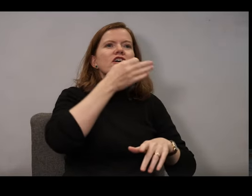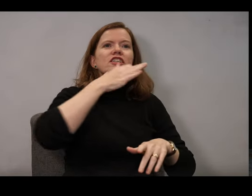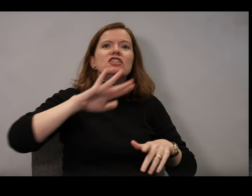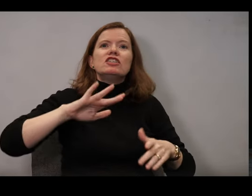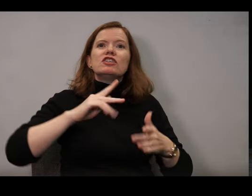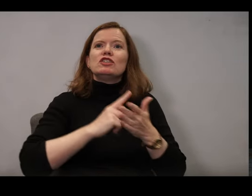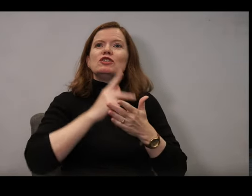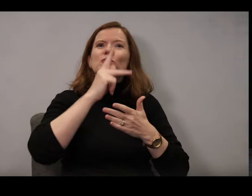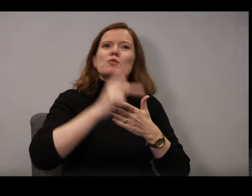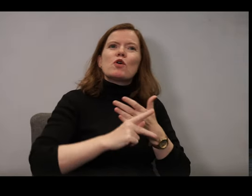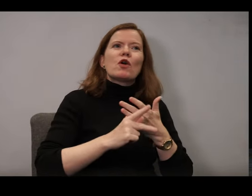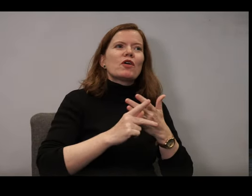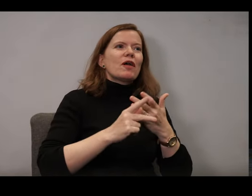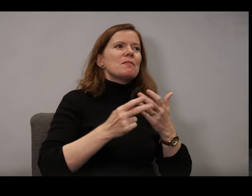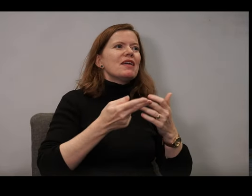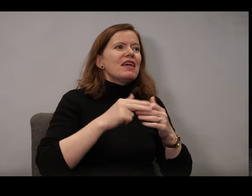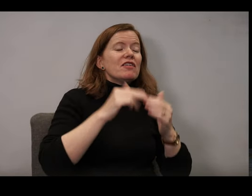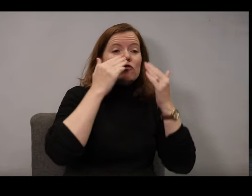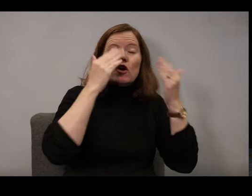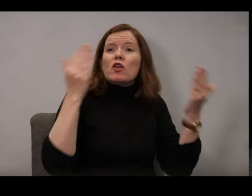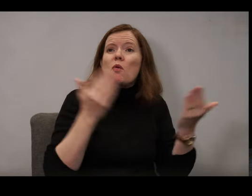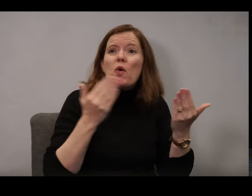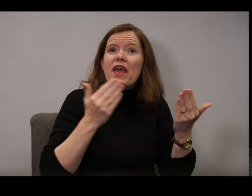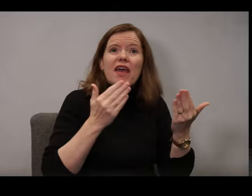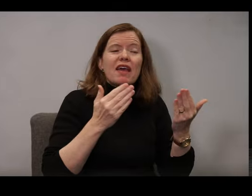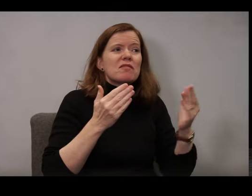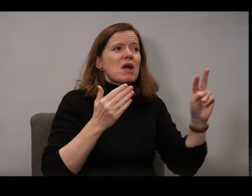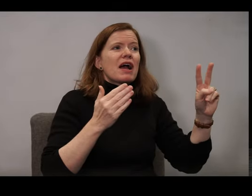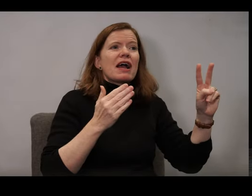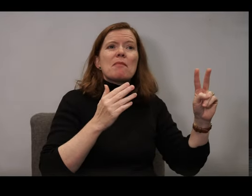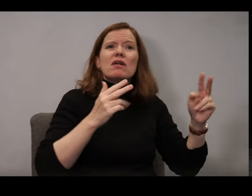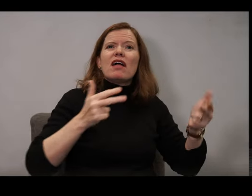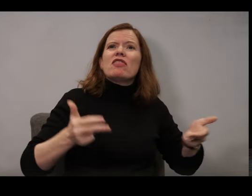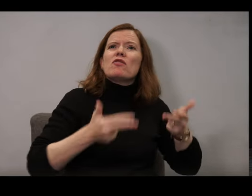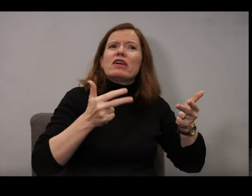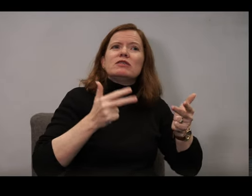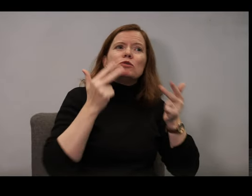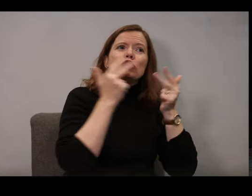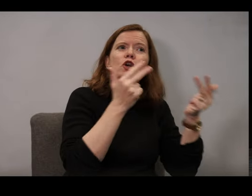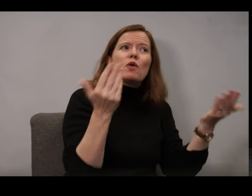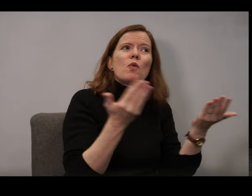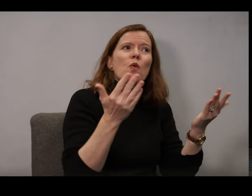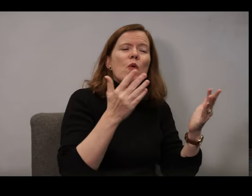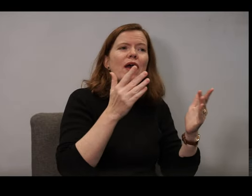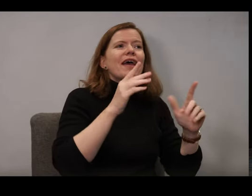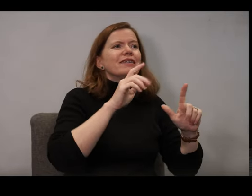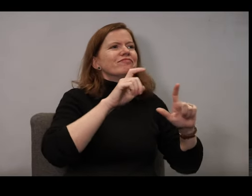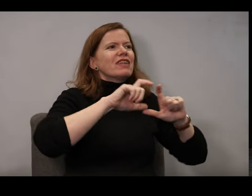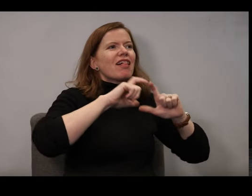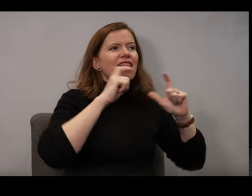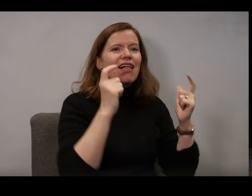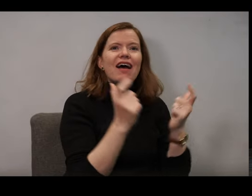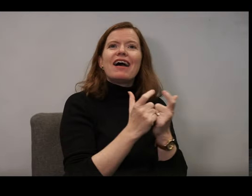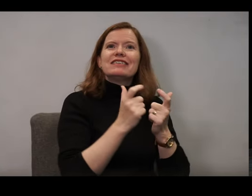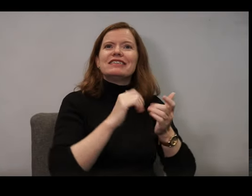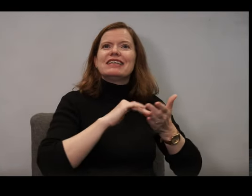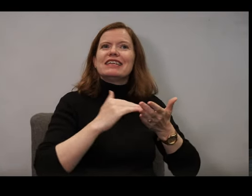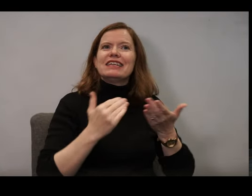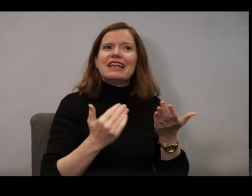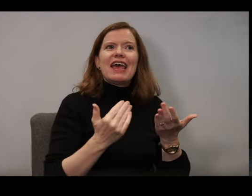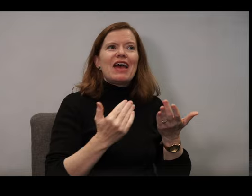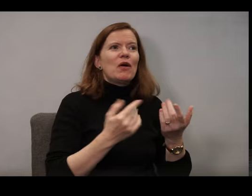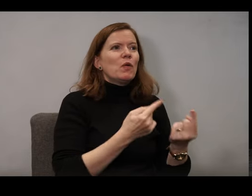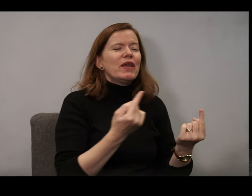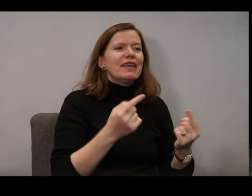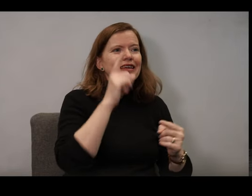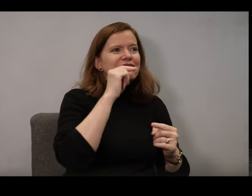our awesome EV Kids program. The rest who know where to go and what to do, now's the time you can do that. And for those that are sticking around in the room,